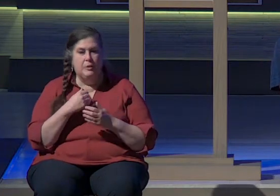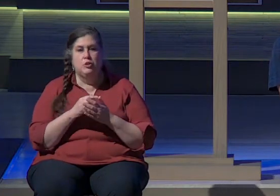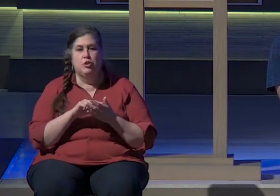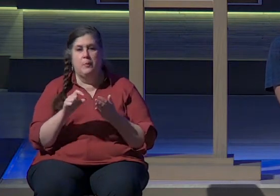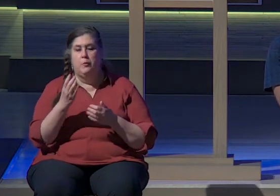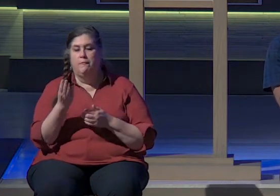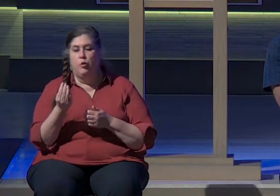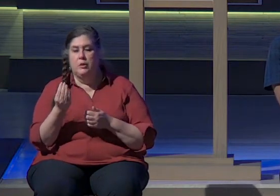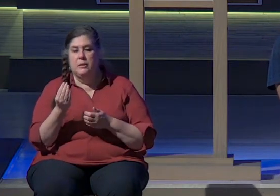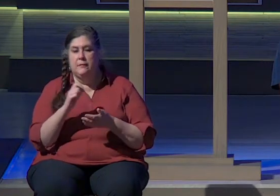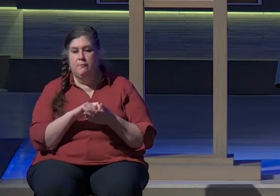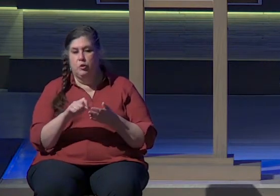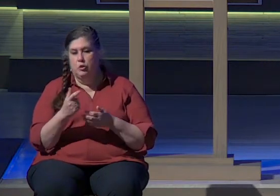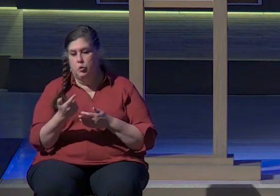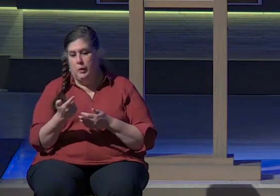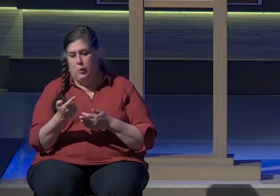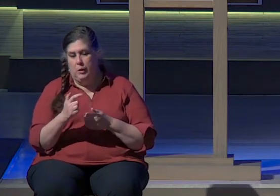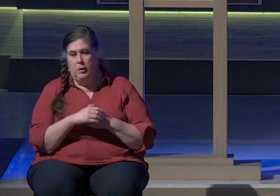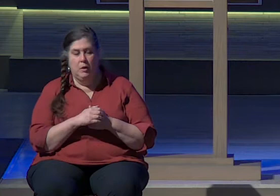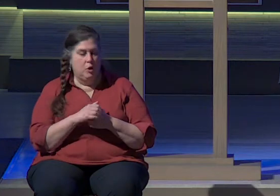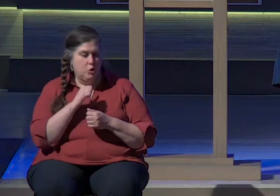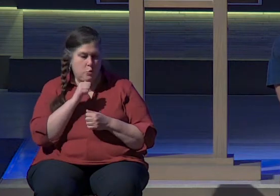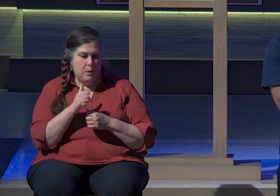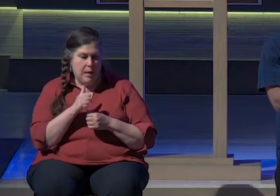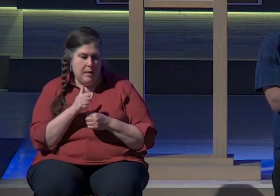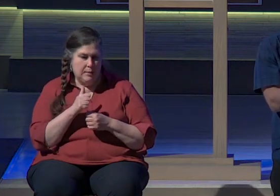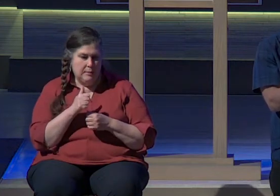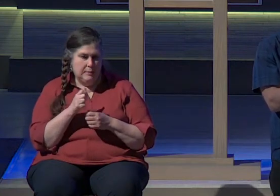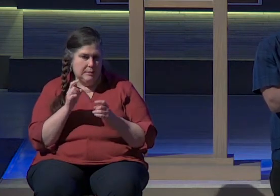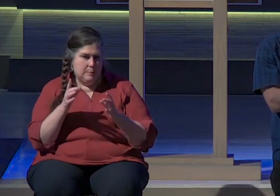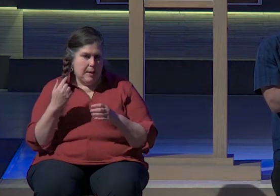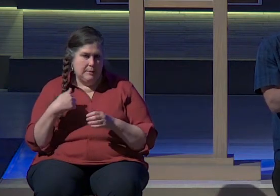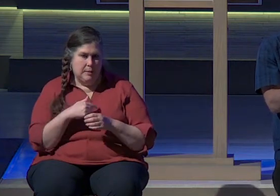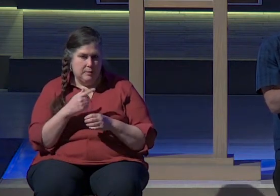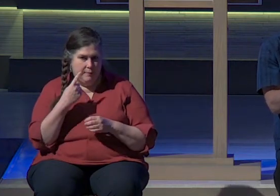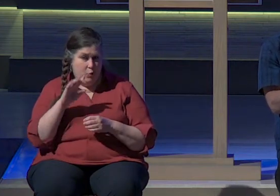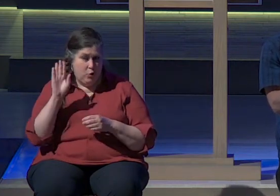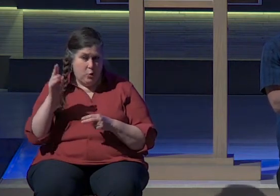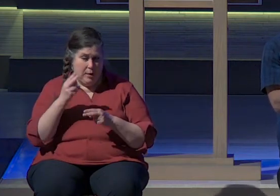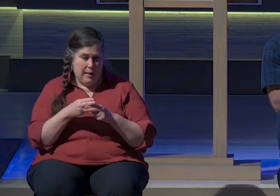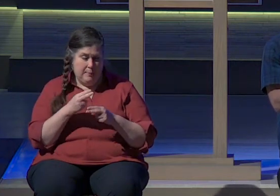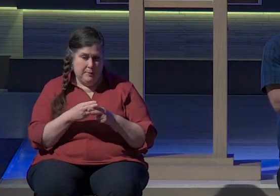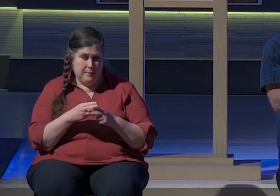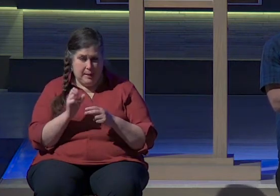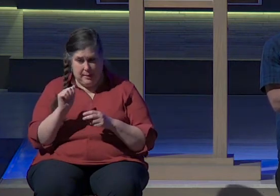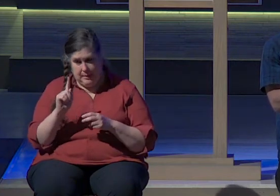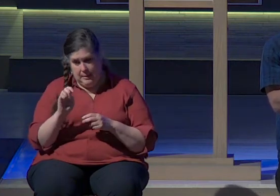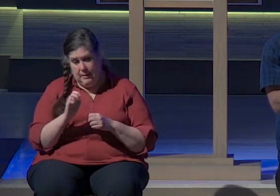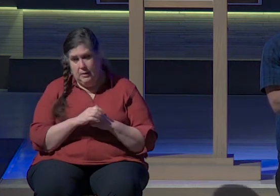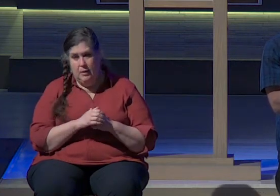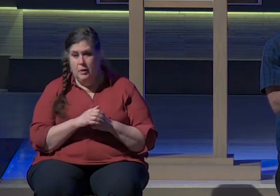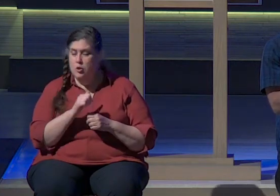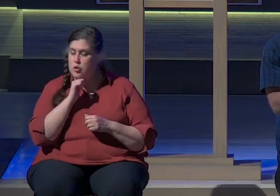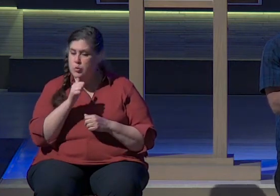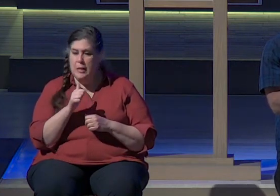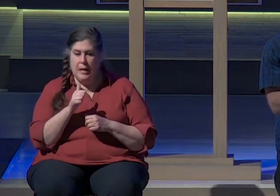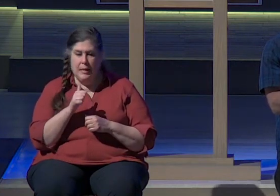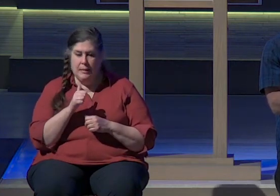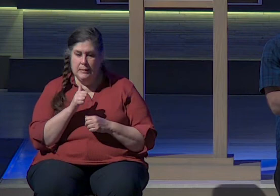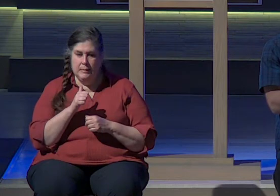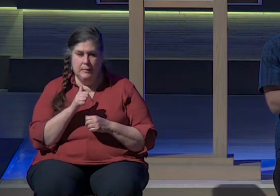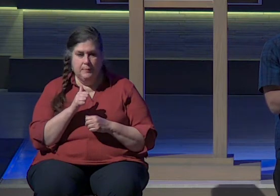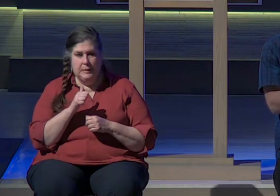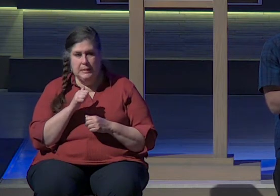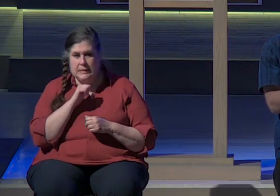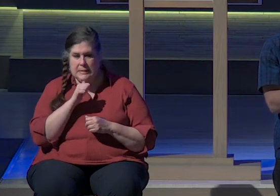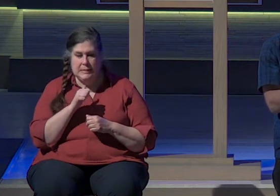14, verse 21, by the way. Do not despise us for your own name's sake. Do not disgrace the